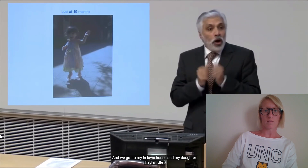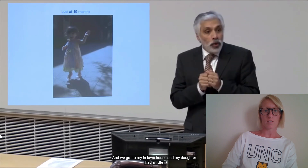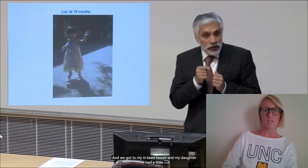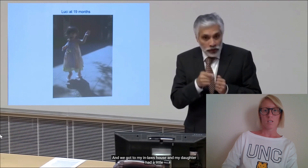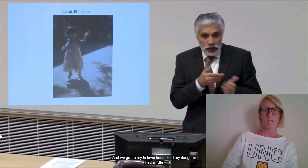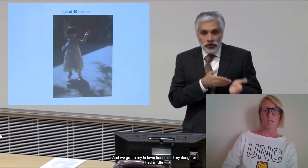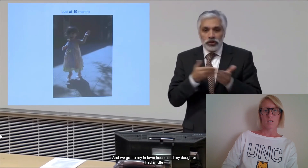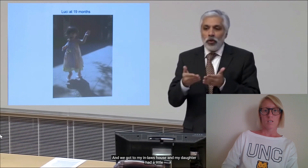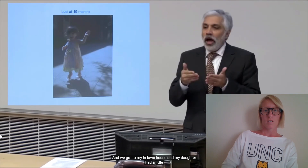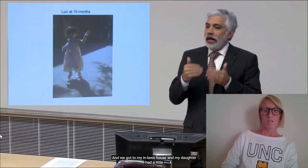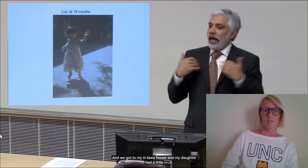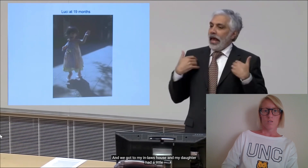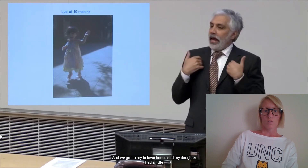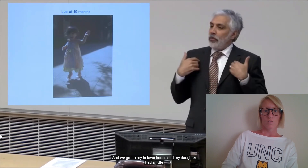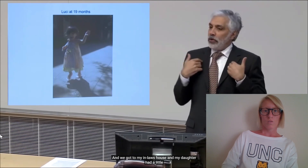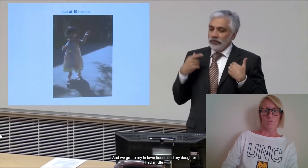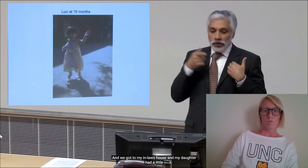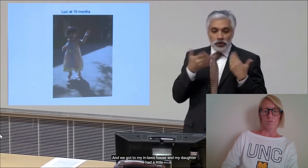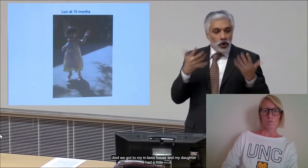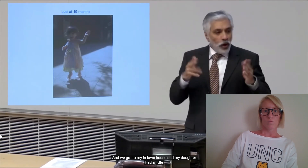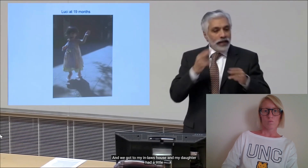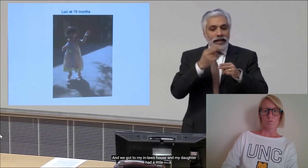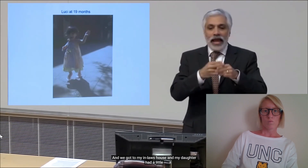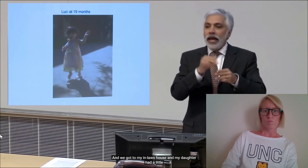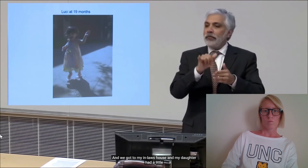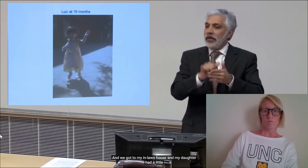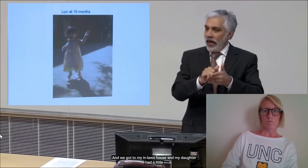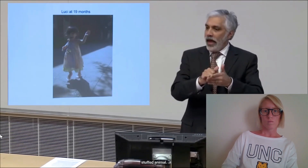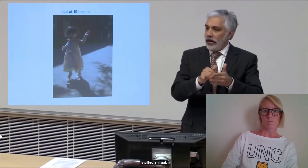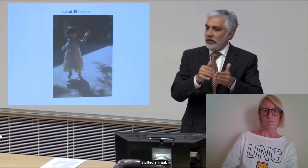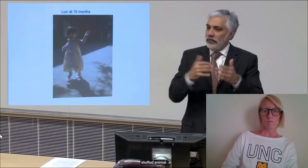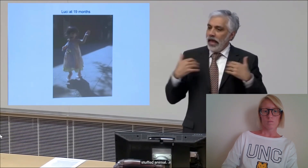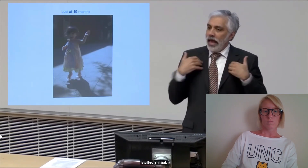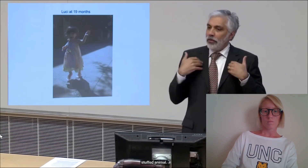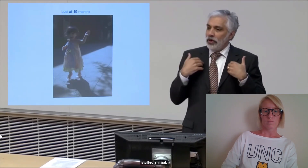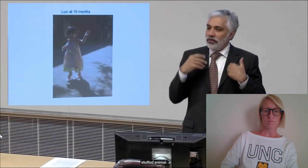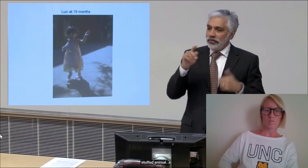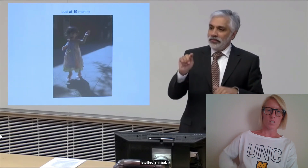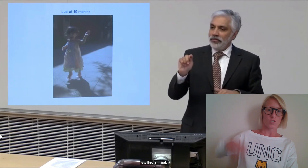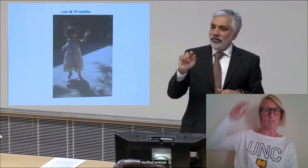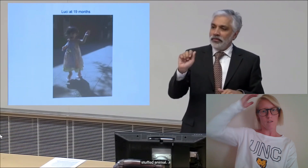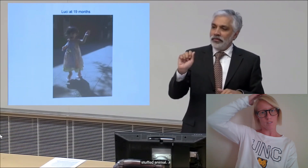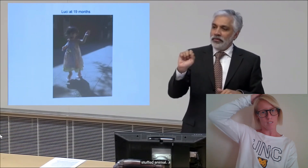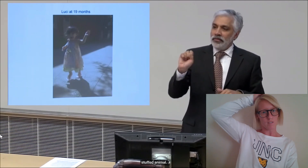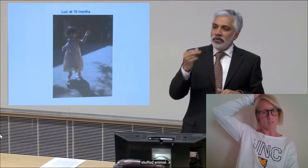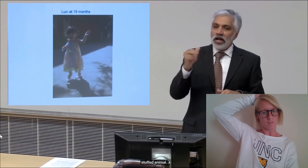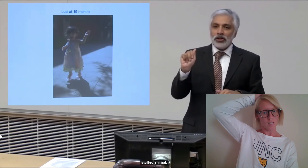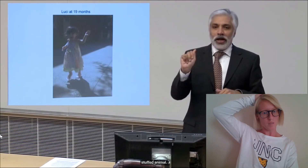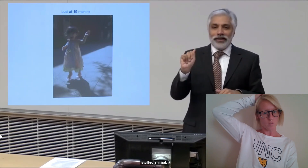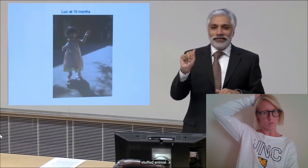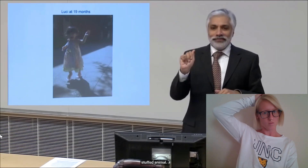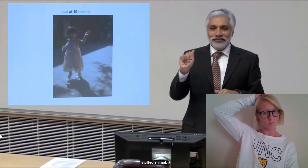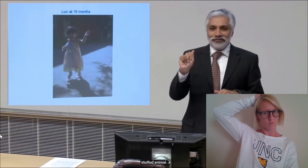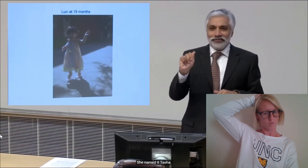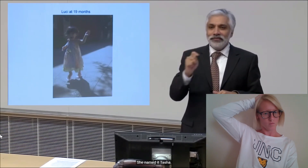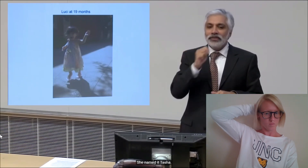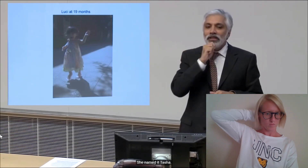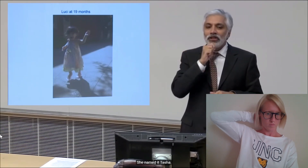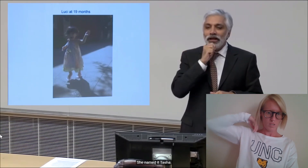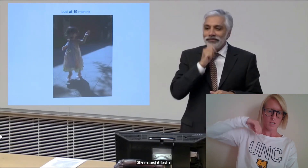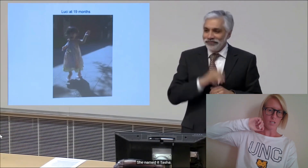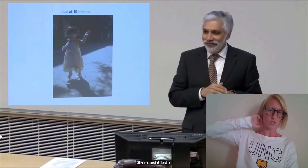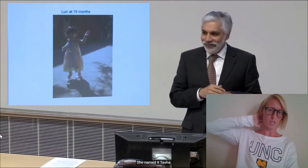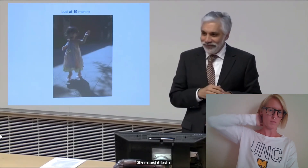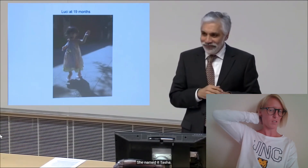we got to my in-laws' house, and my daughter had a little stuffed animal. She had received a stuffed animal. She named